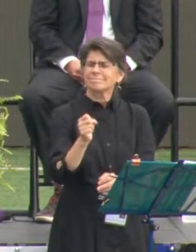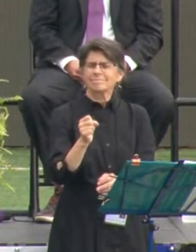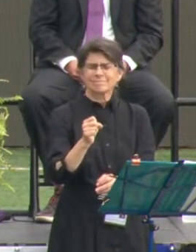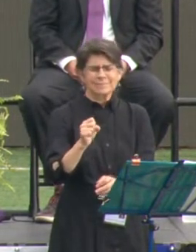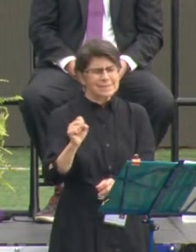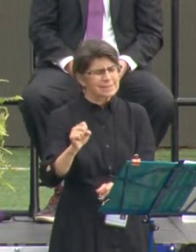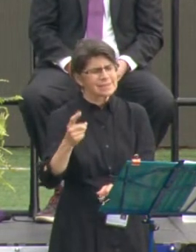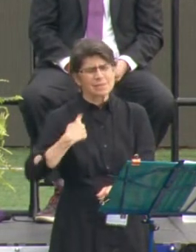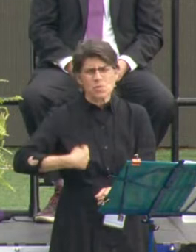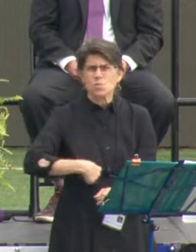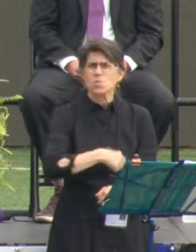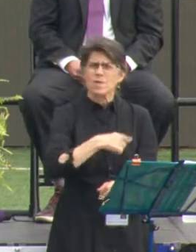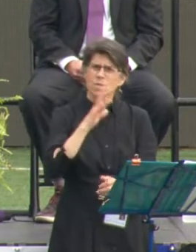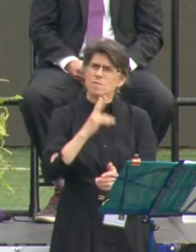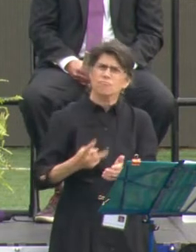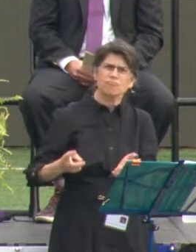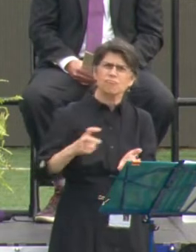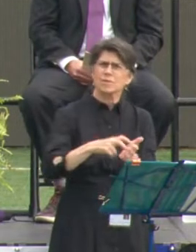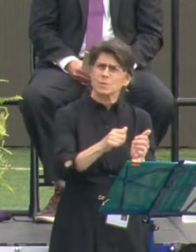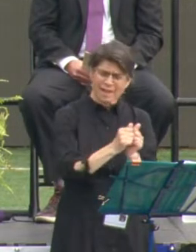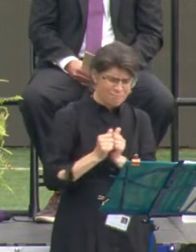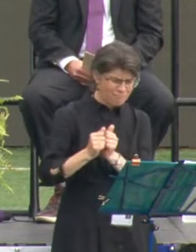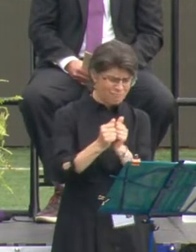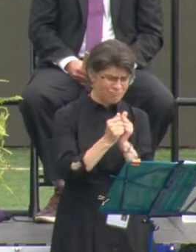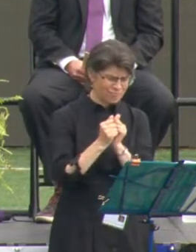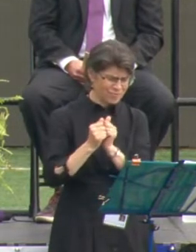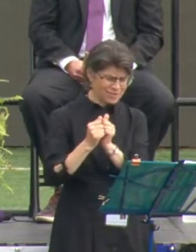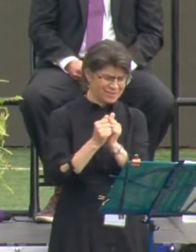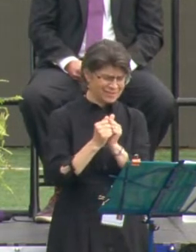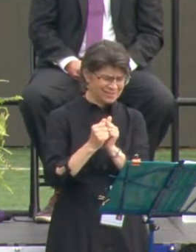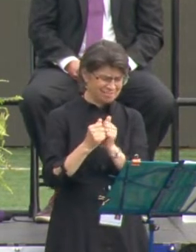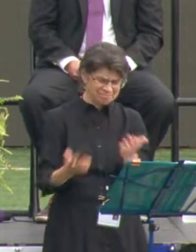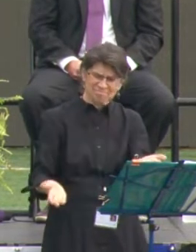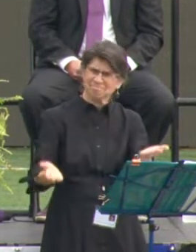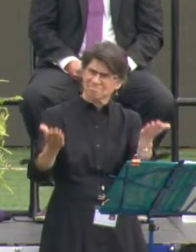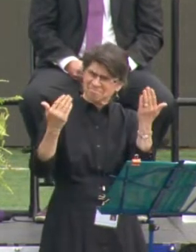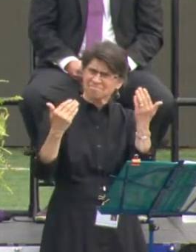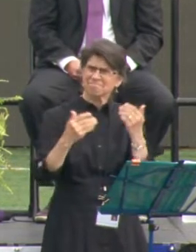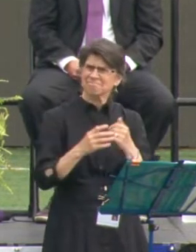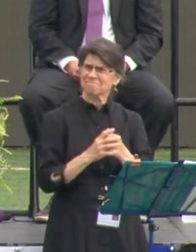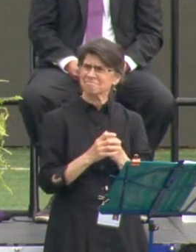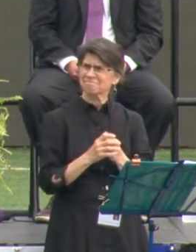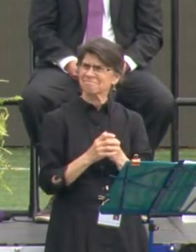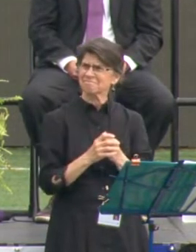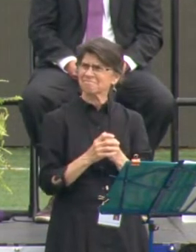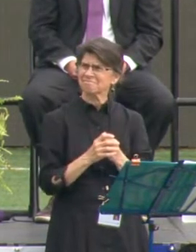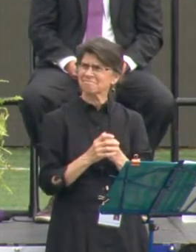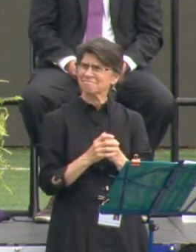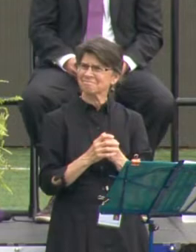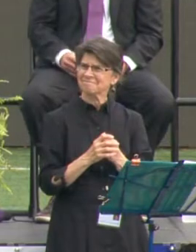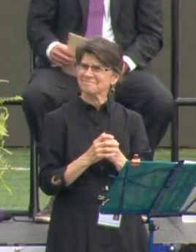how are you? We'll rise.